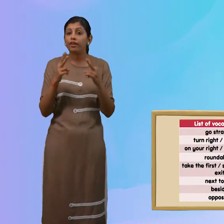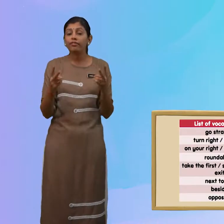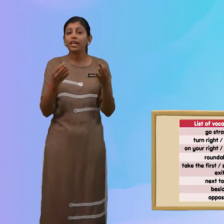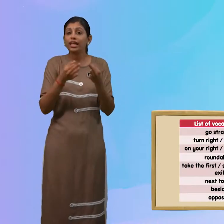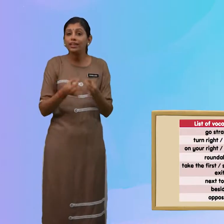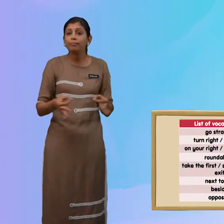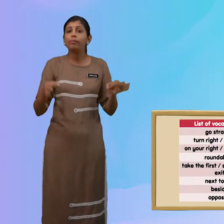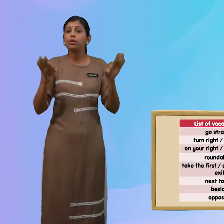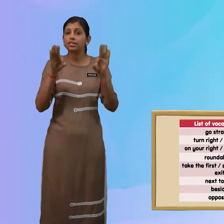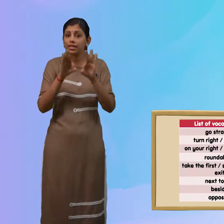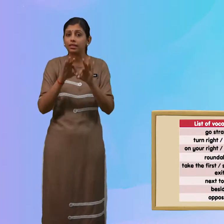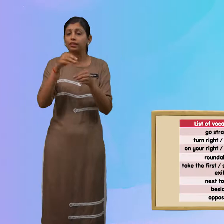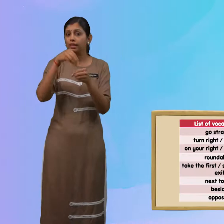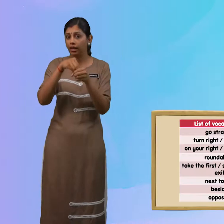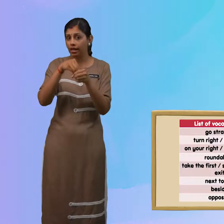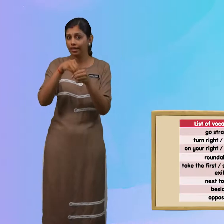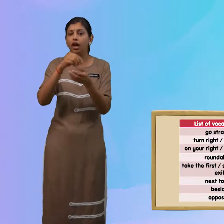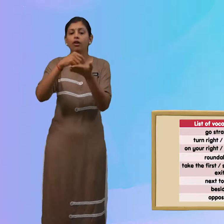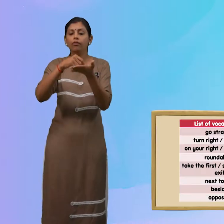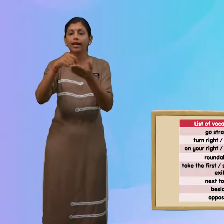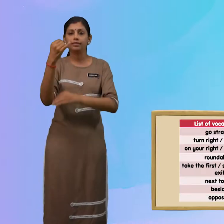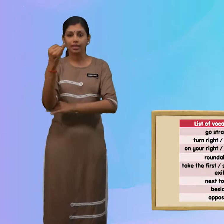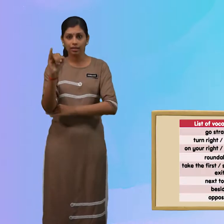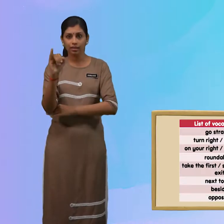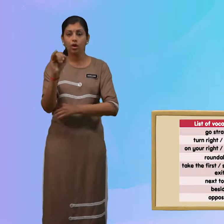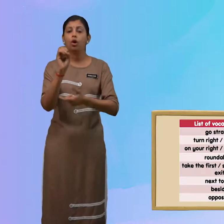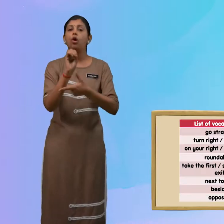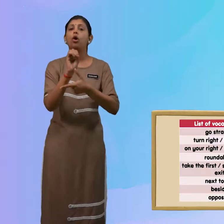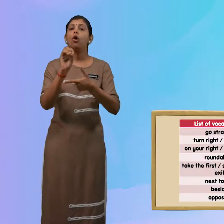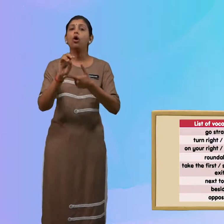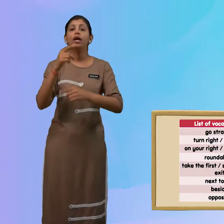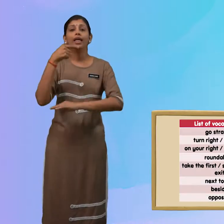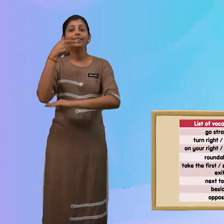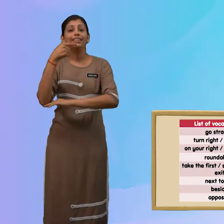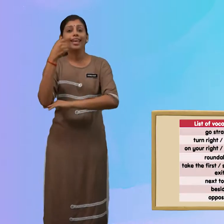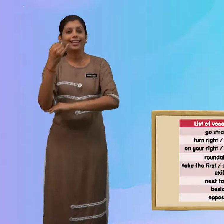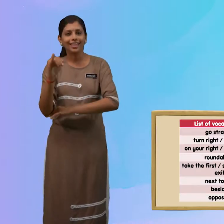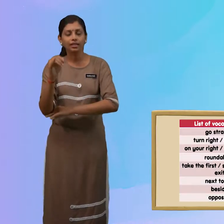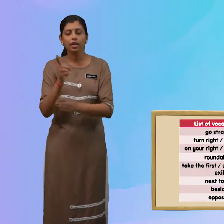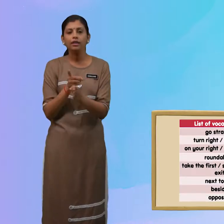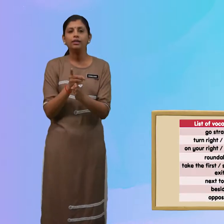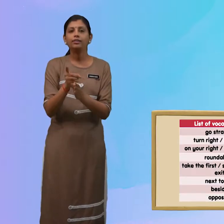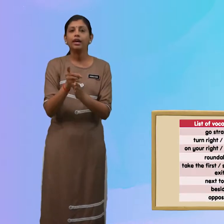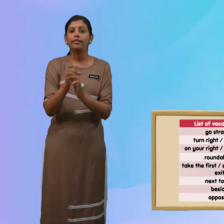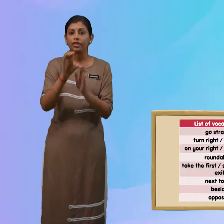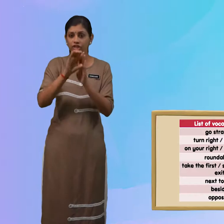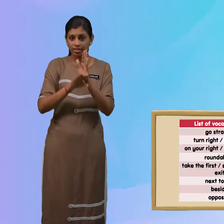very important in writing or telling directions